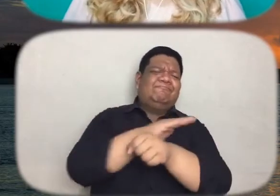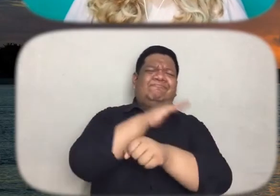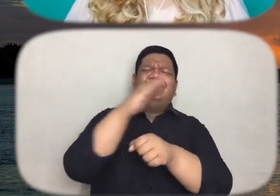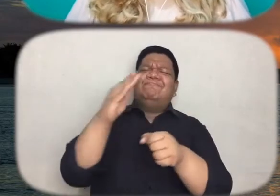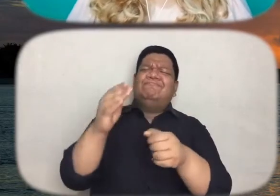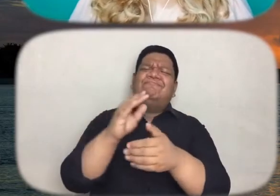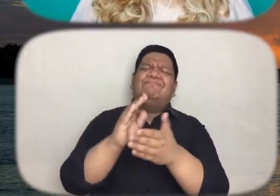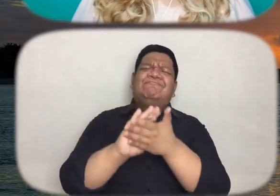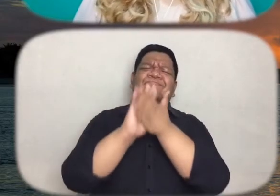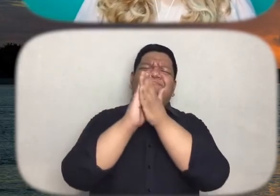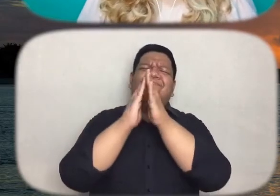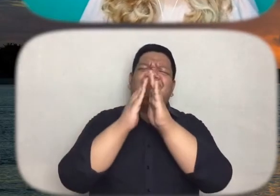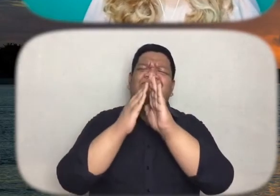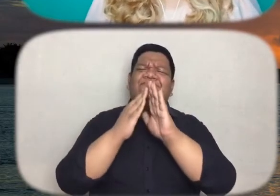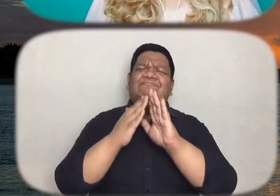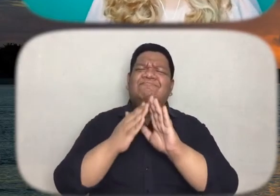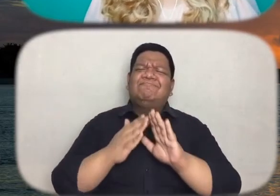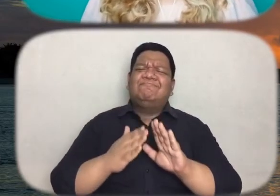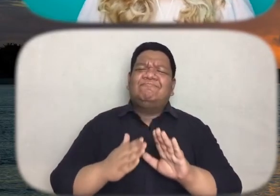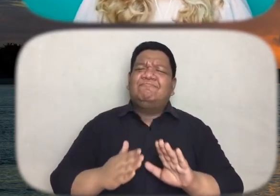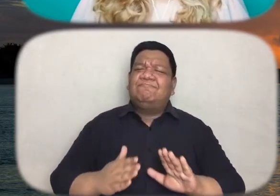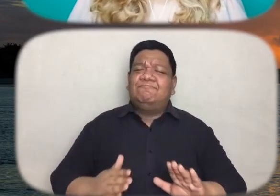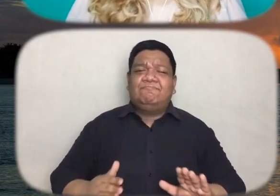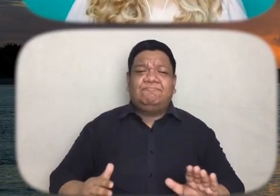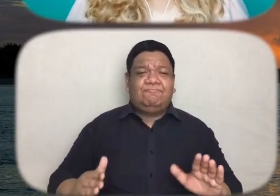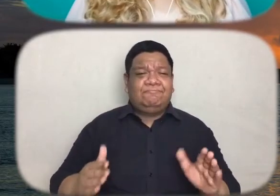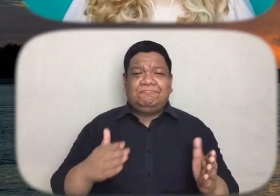Jehovah Shalom,